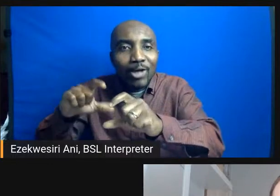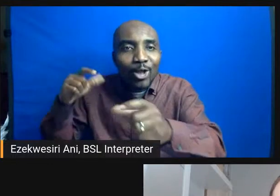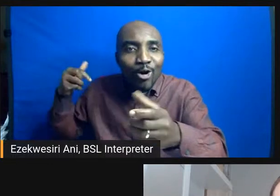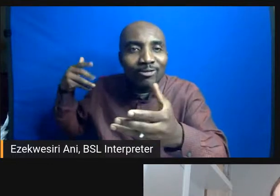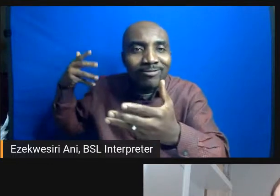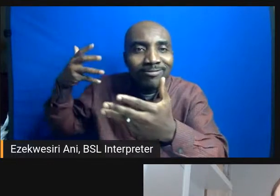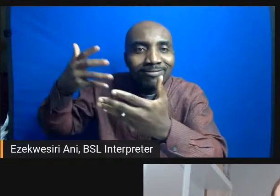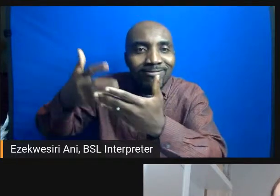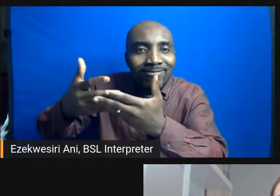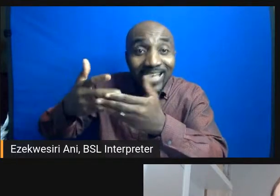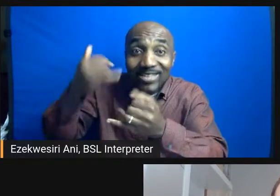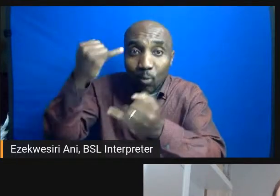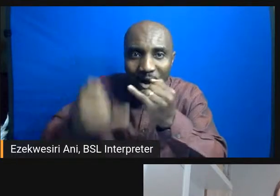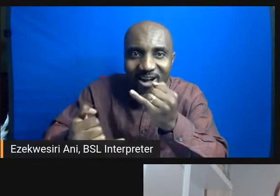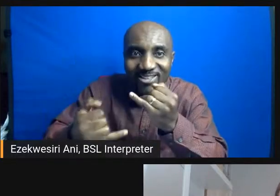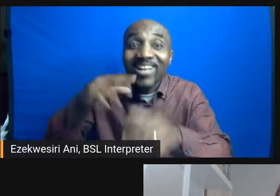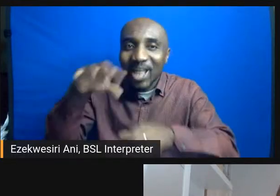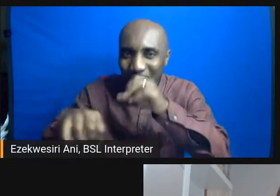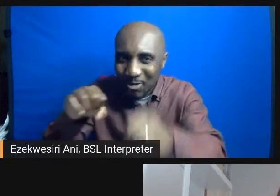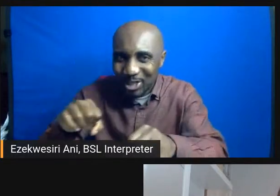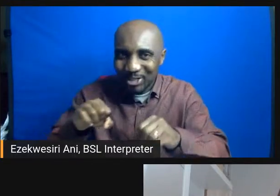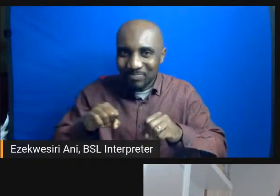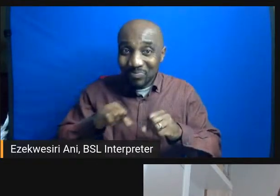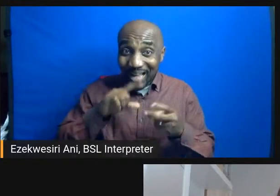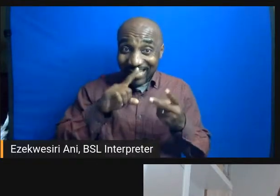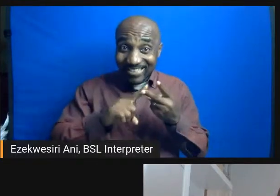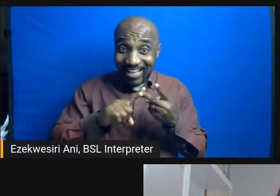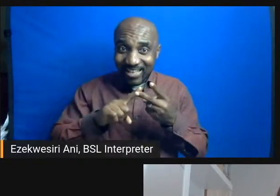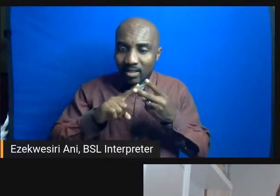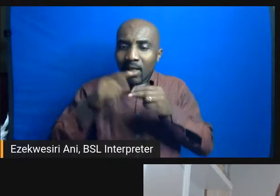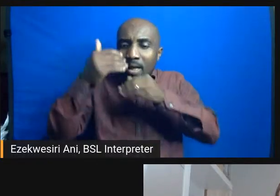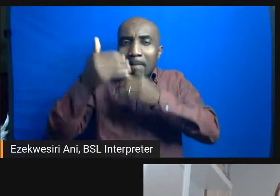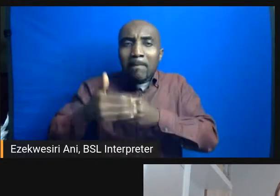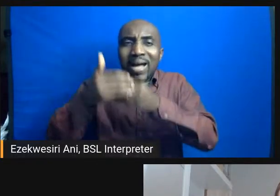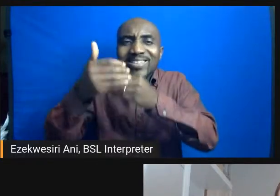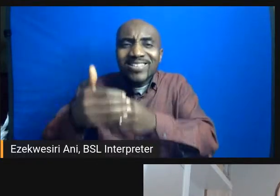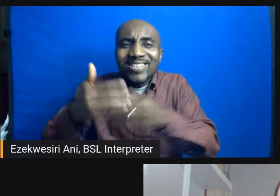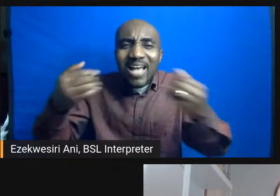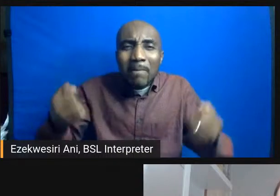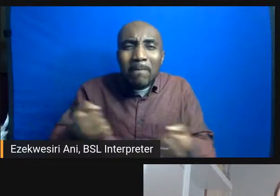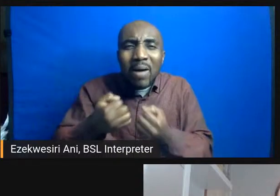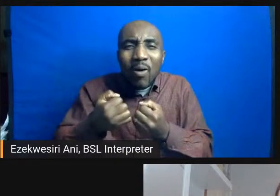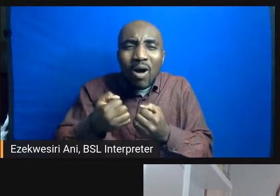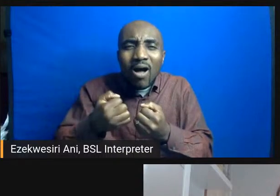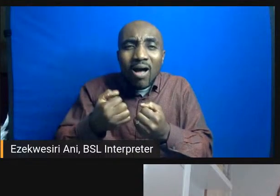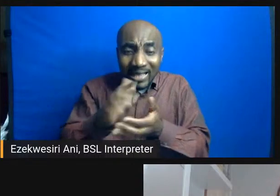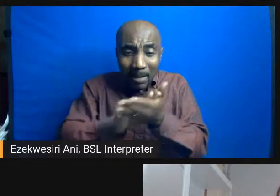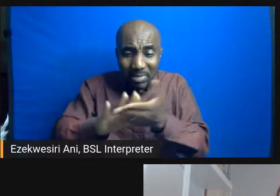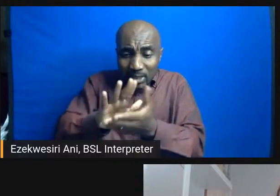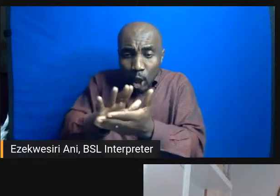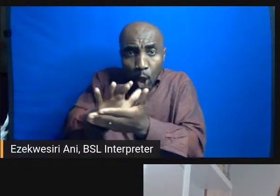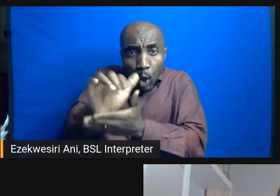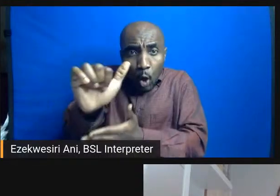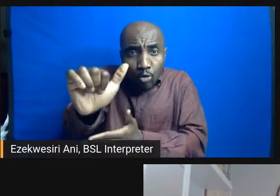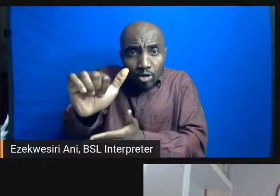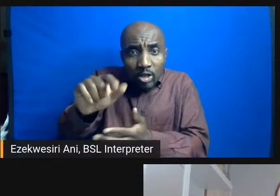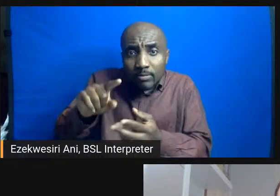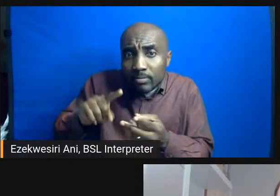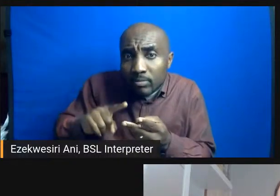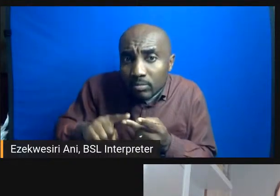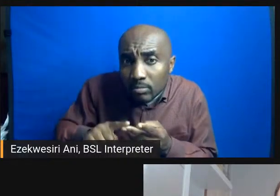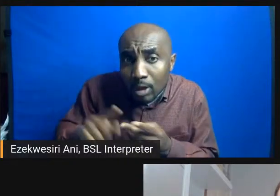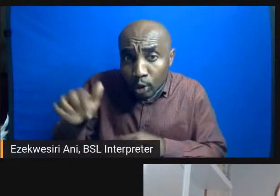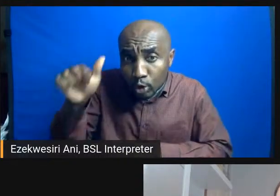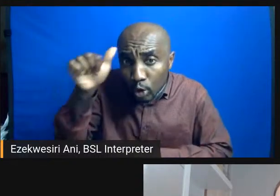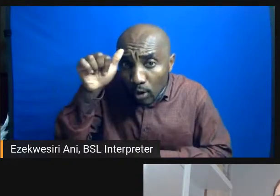nation. The second about patterns, the patterns and power that define culture, labor,